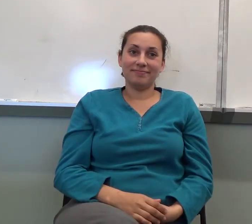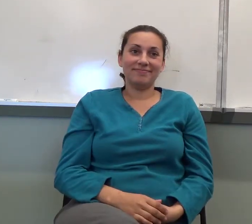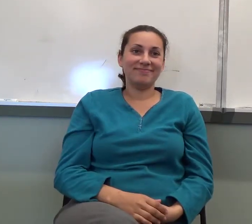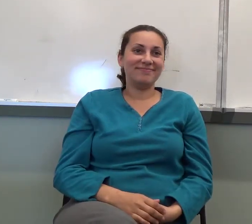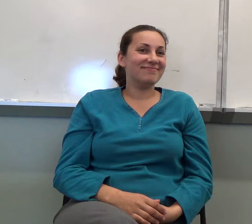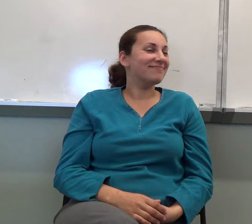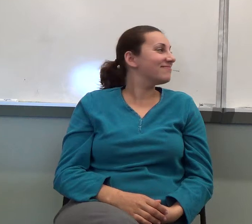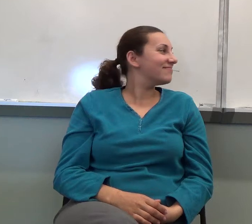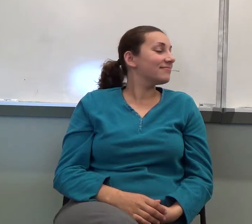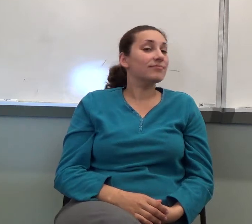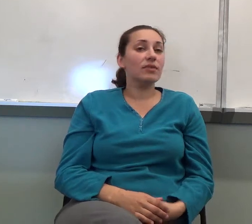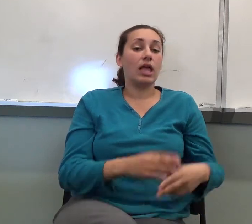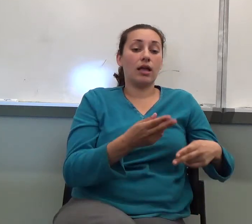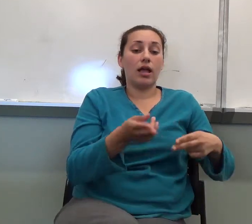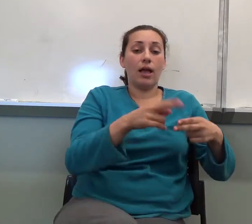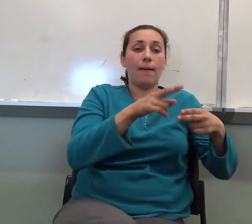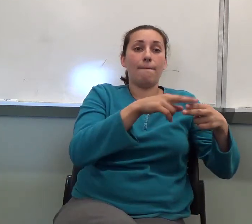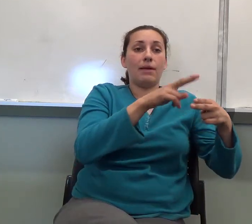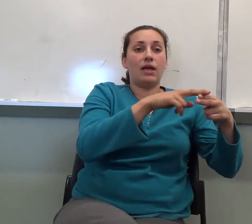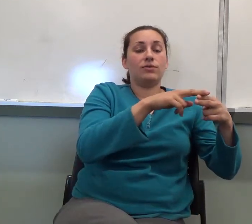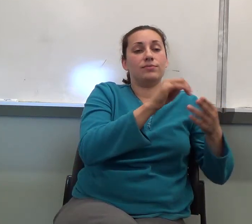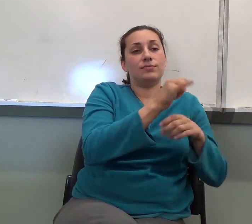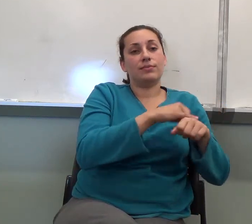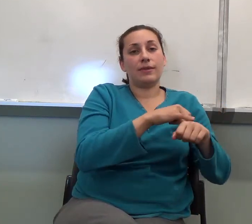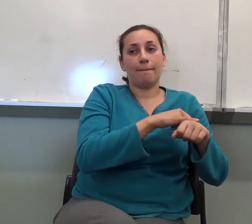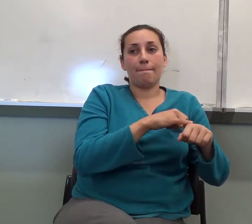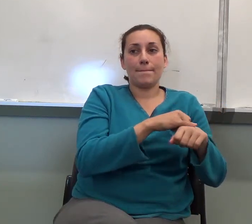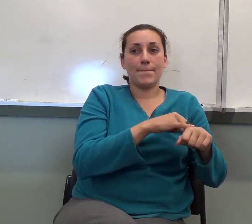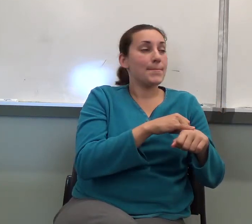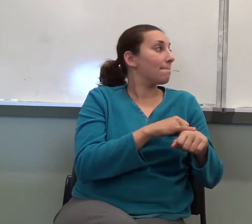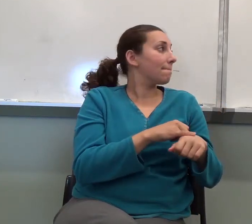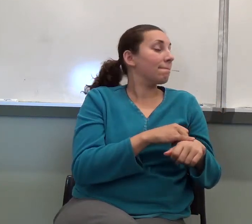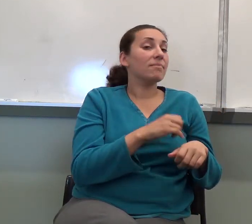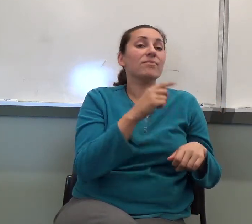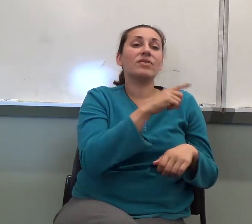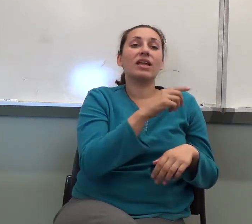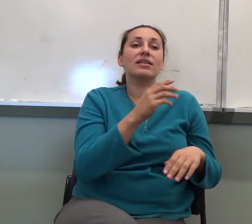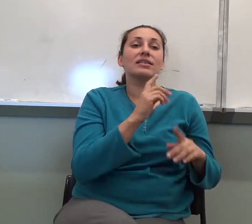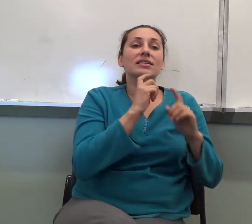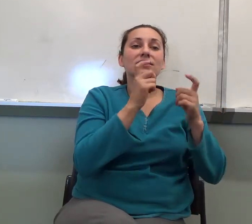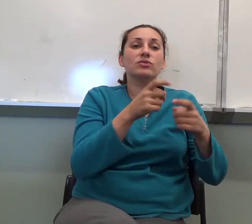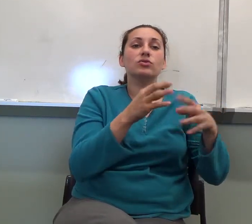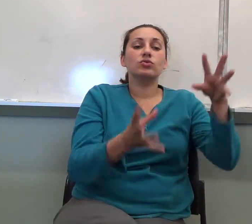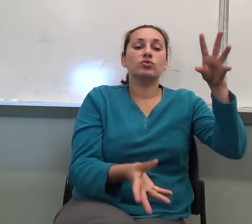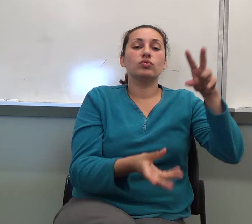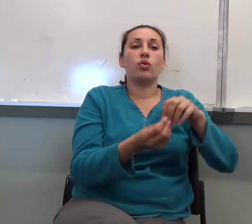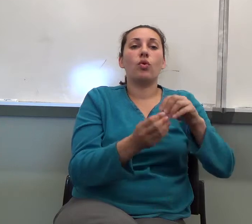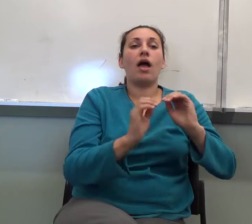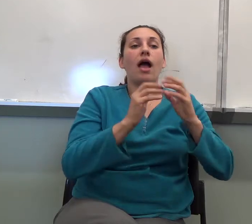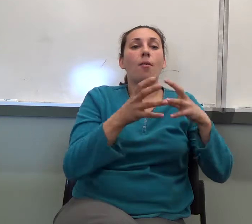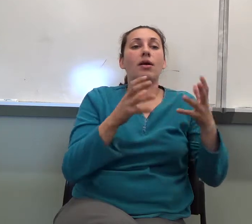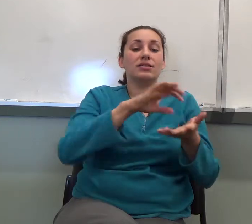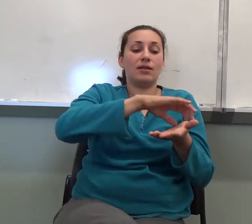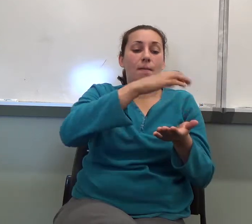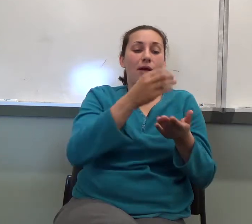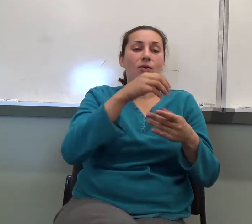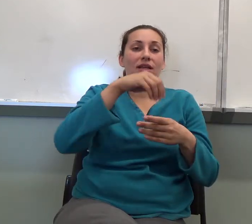Compound interest, and this doesn't give you the interest, it gives you the total amount in the account, which would be interest plus